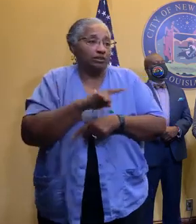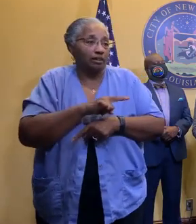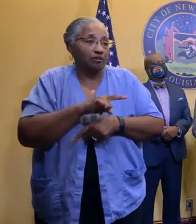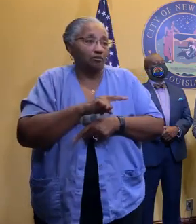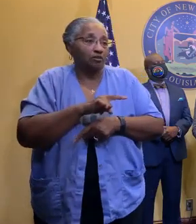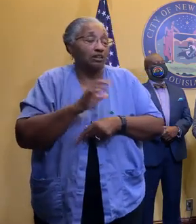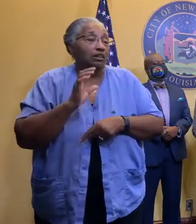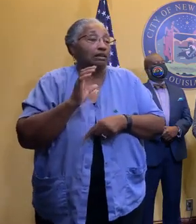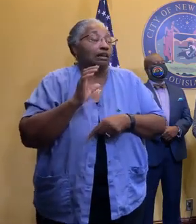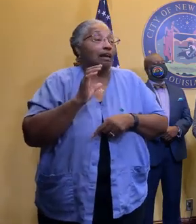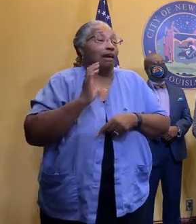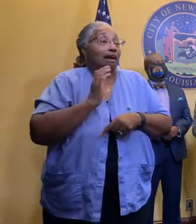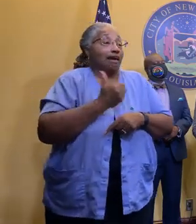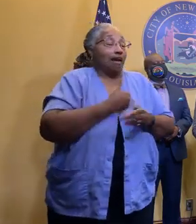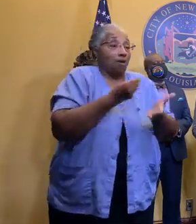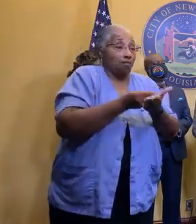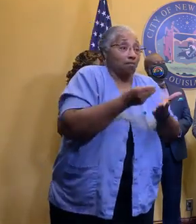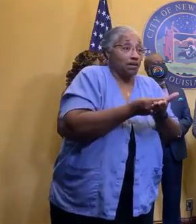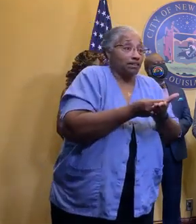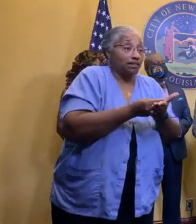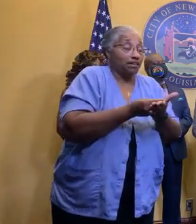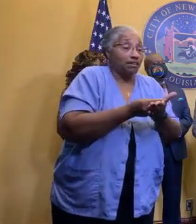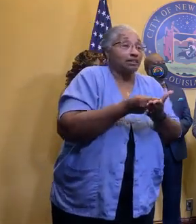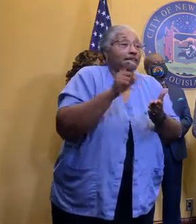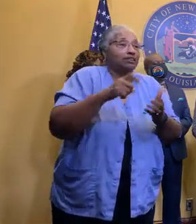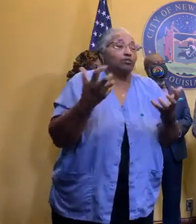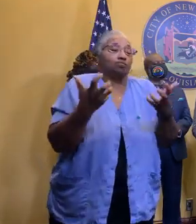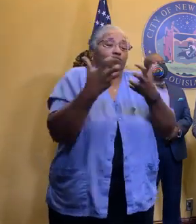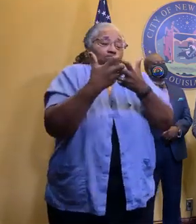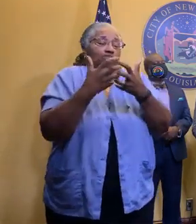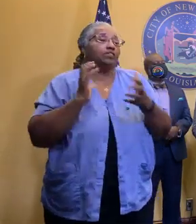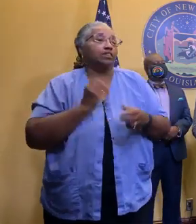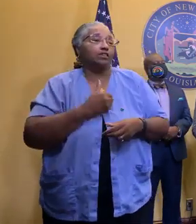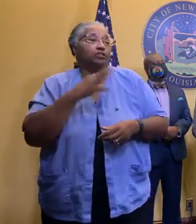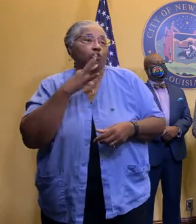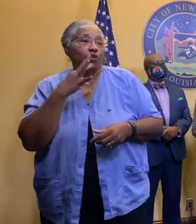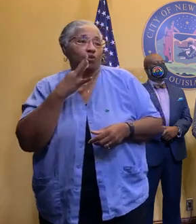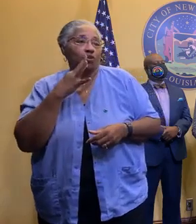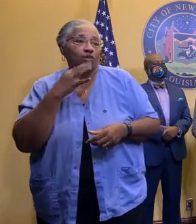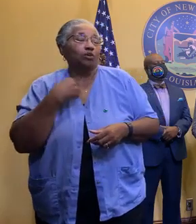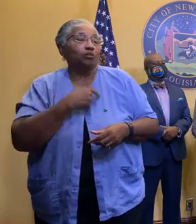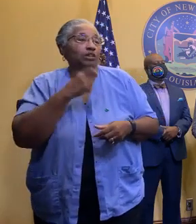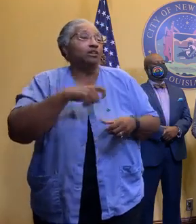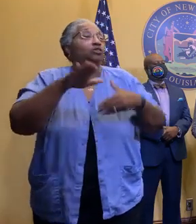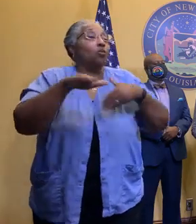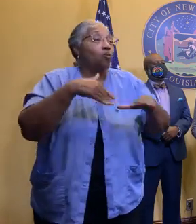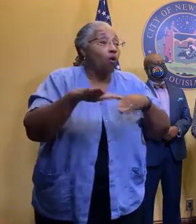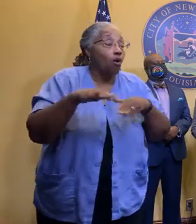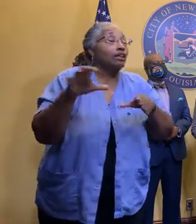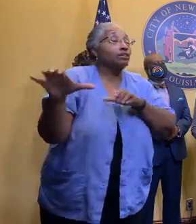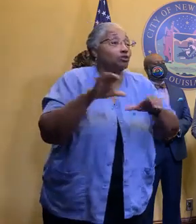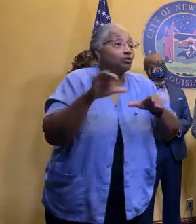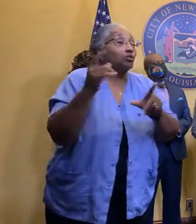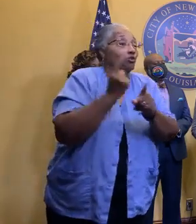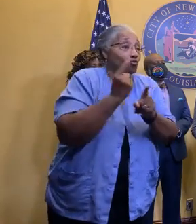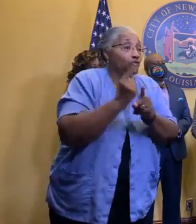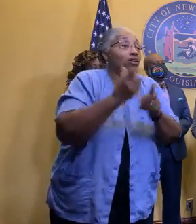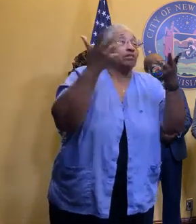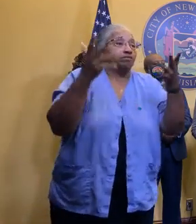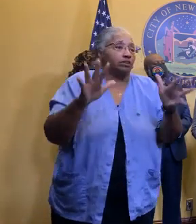mouth is. As the mayor says, we need to walk the walk and talk the talk and get it